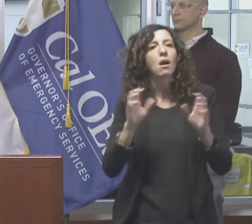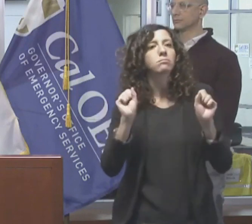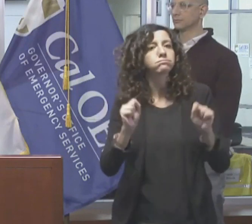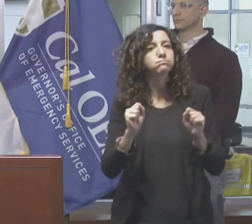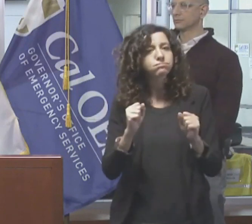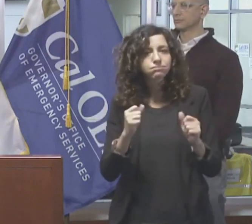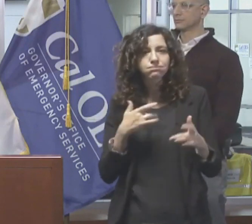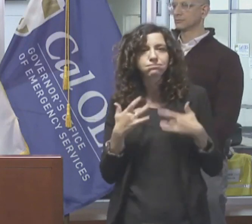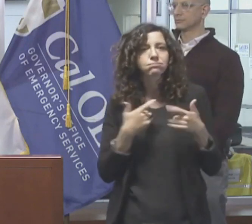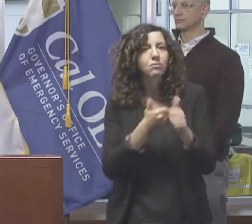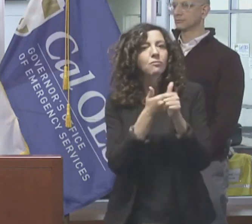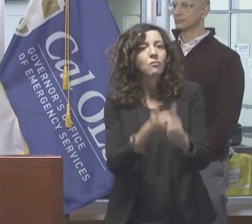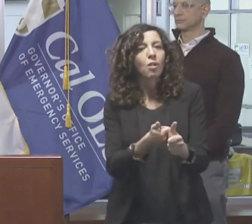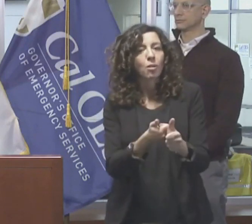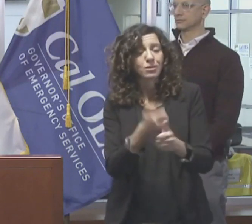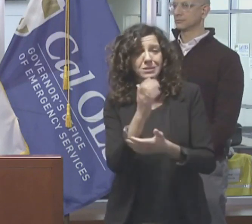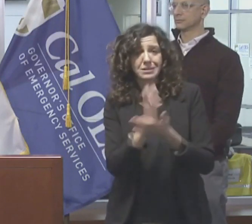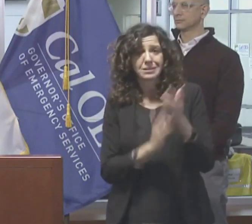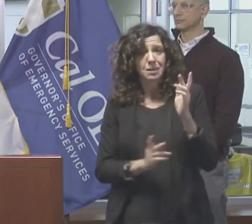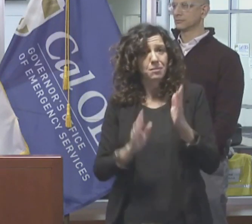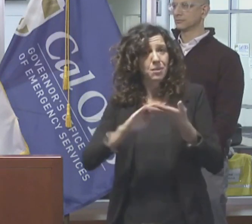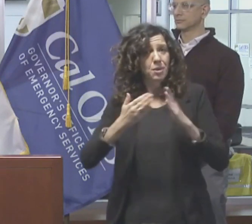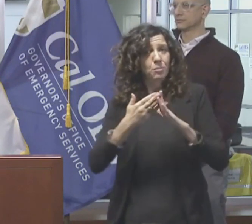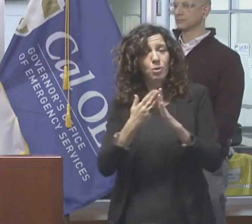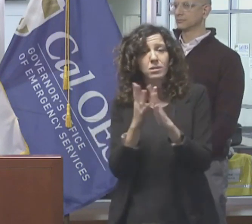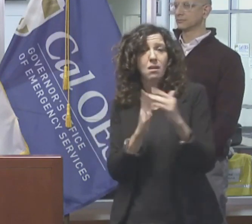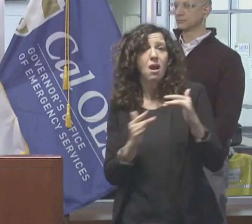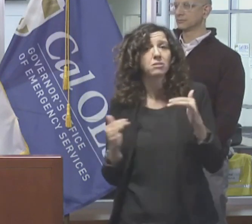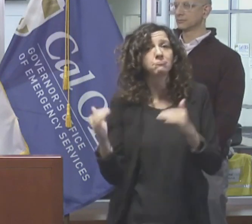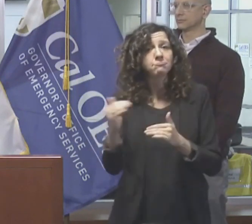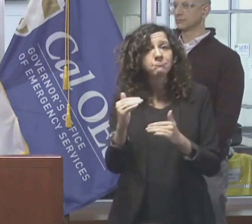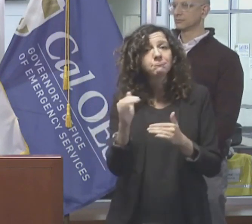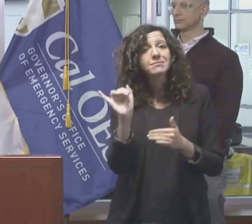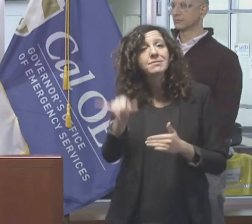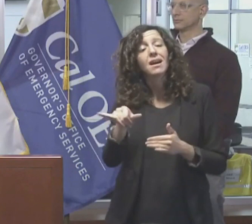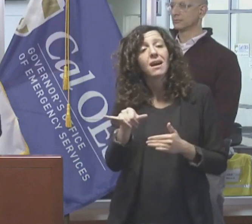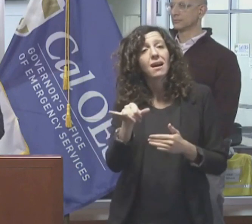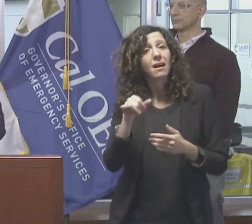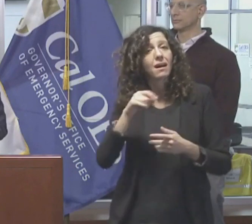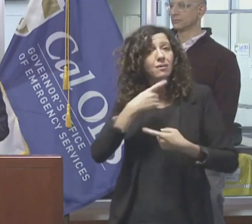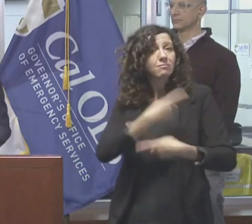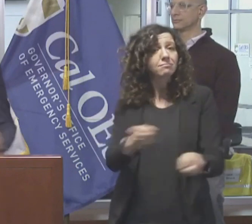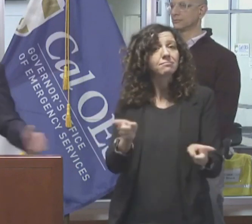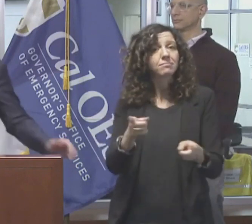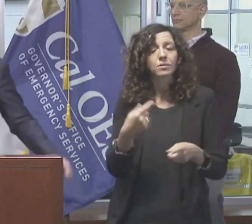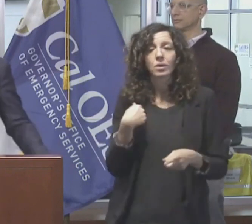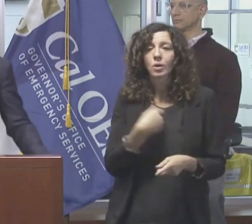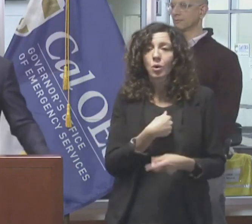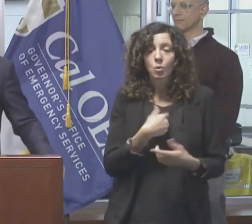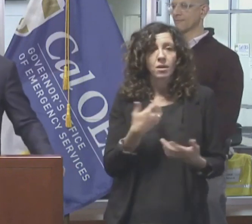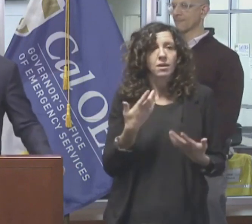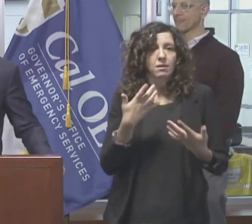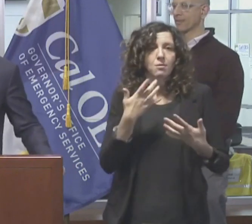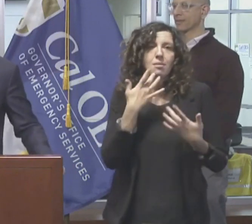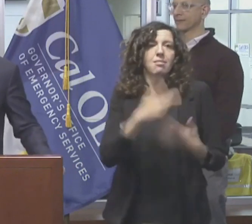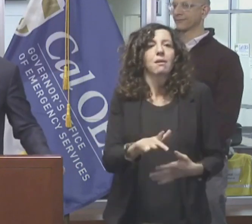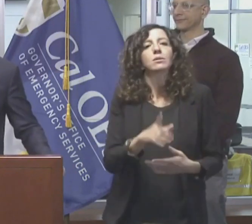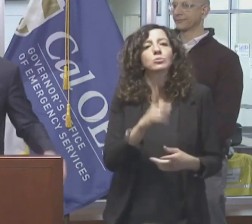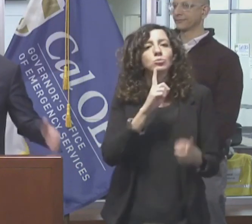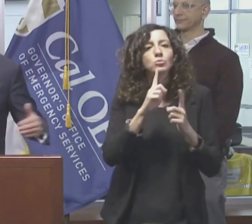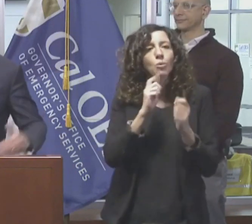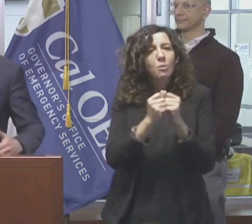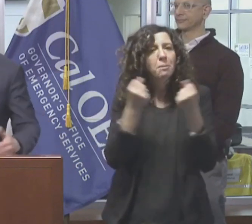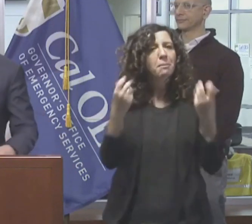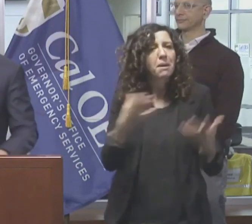have absolute expectation this will be socialized in real time. We've had the privilege of talking to many, many mayors